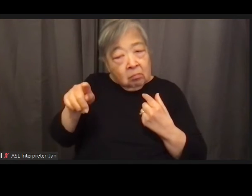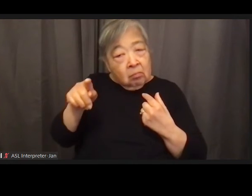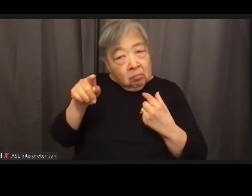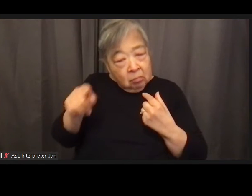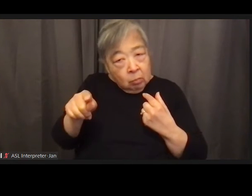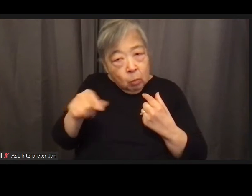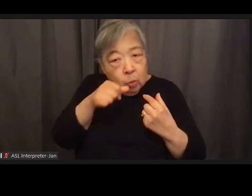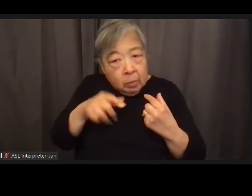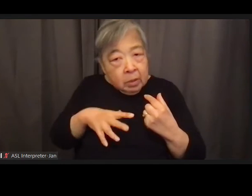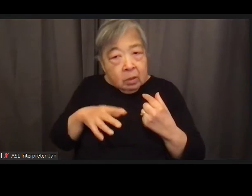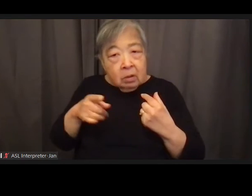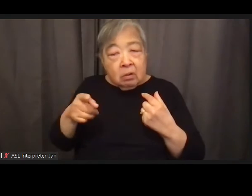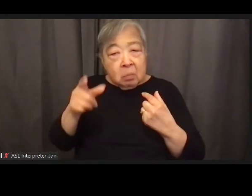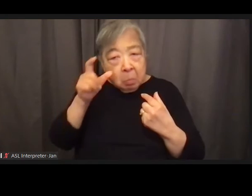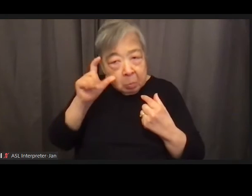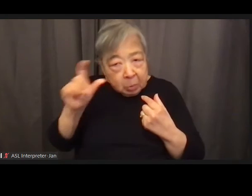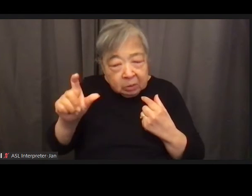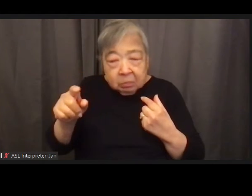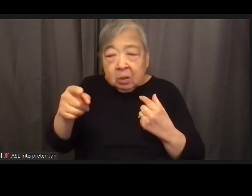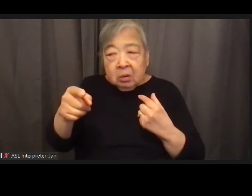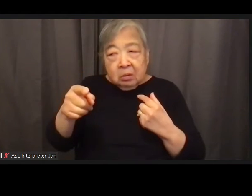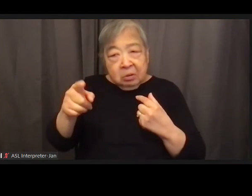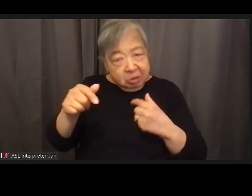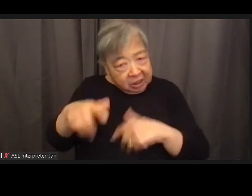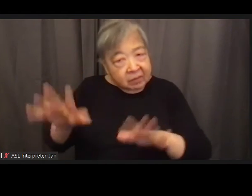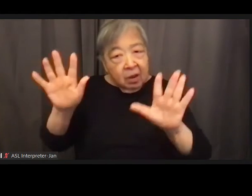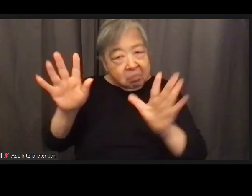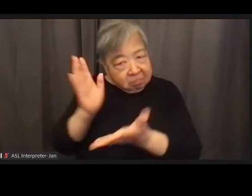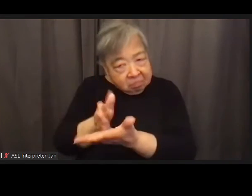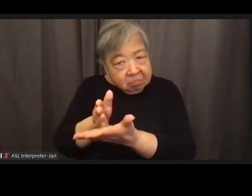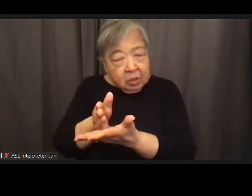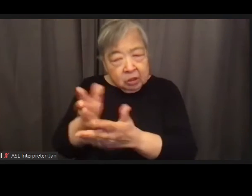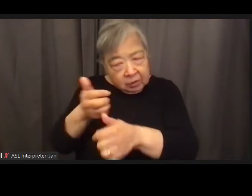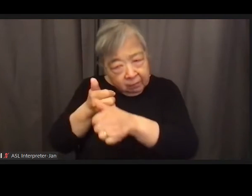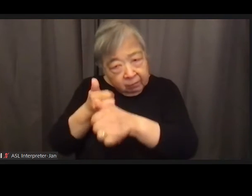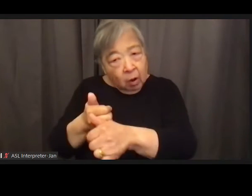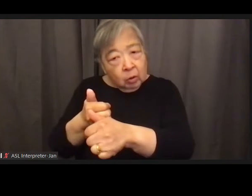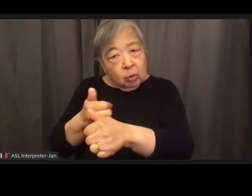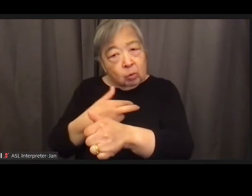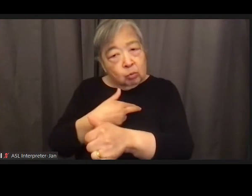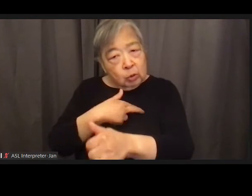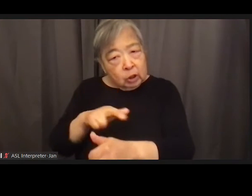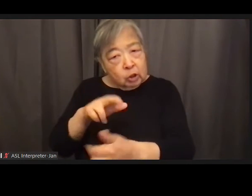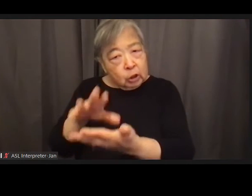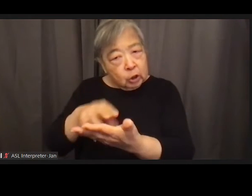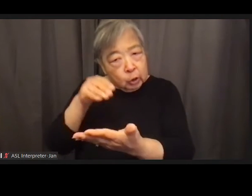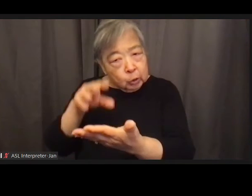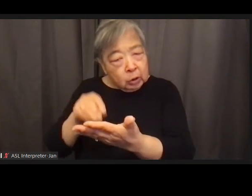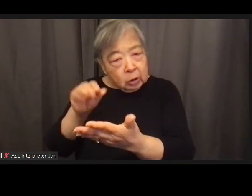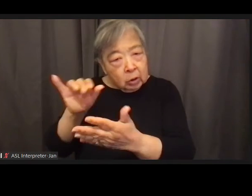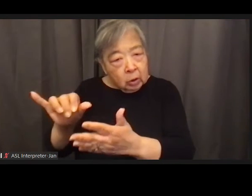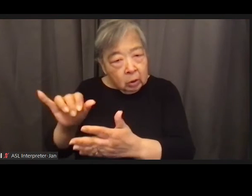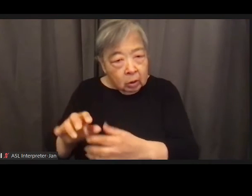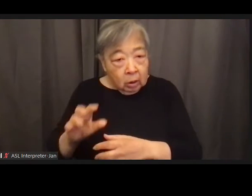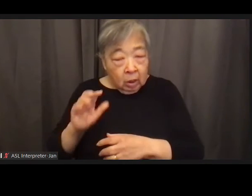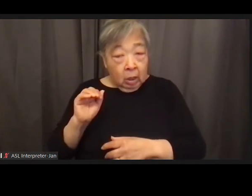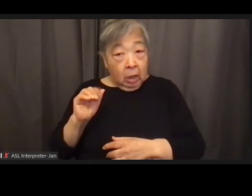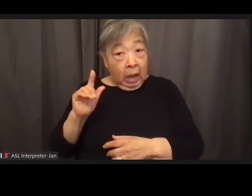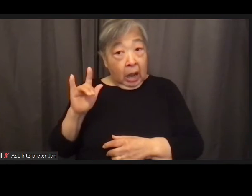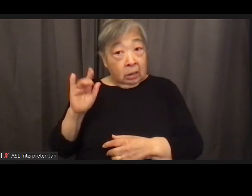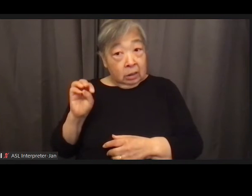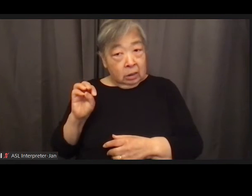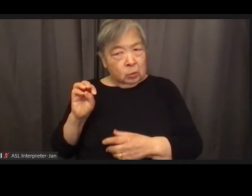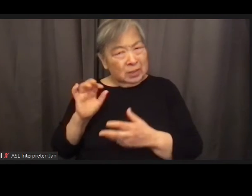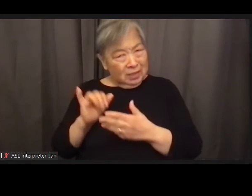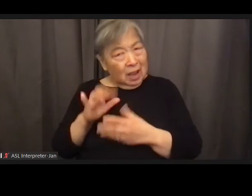should give up this and stick to just religious learning and so on. And was it being part of the